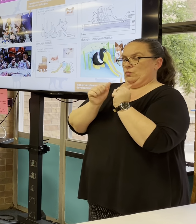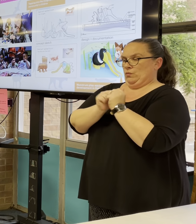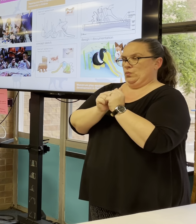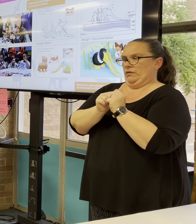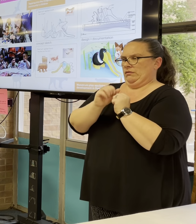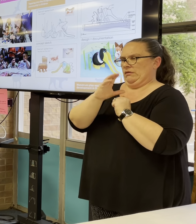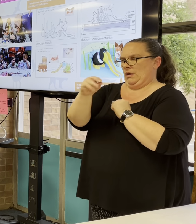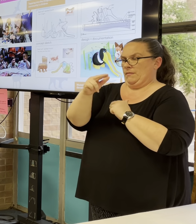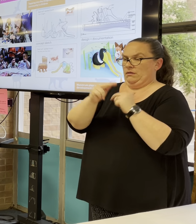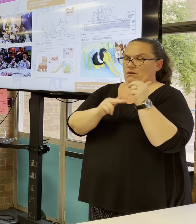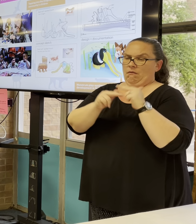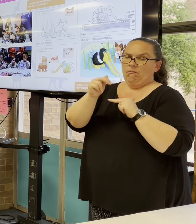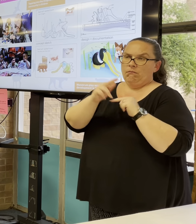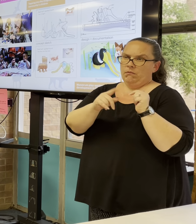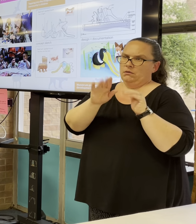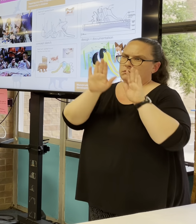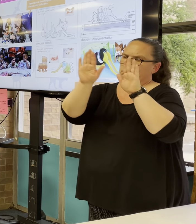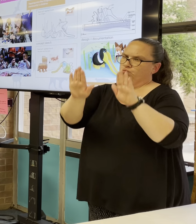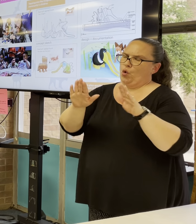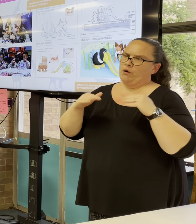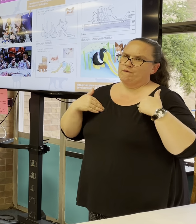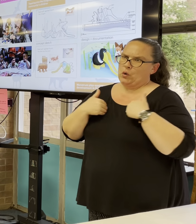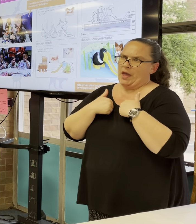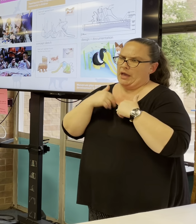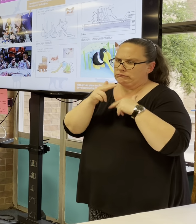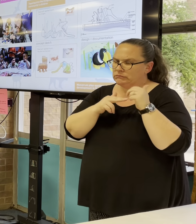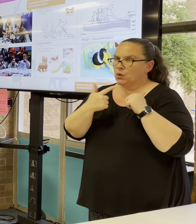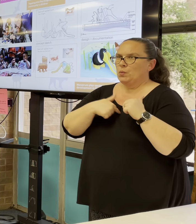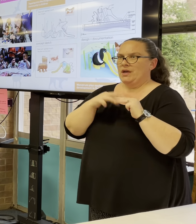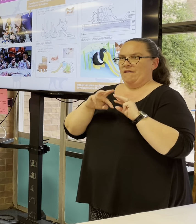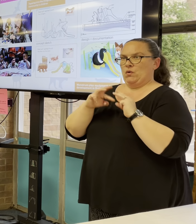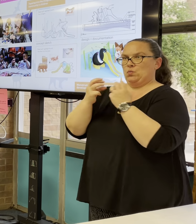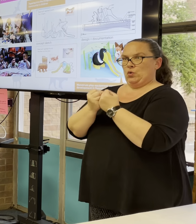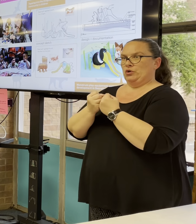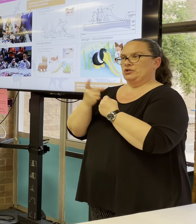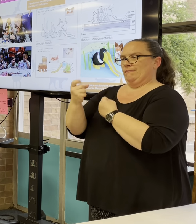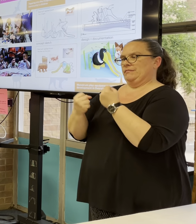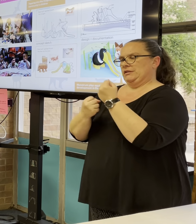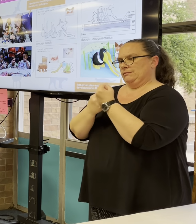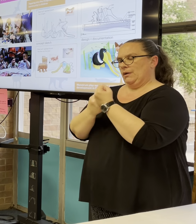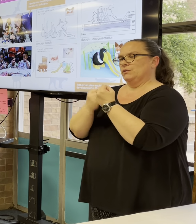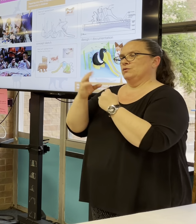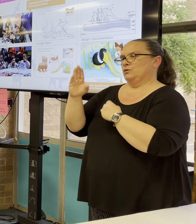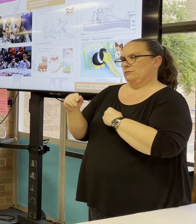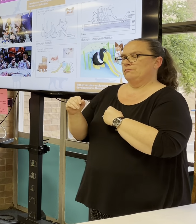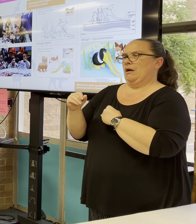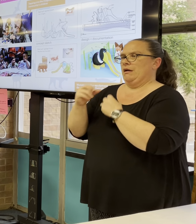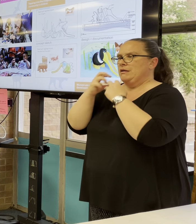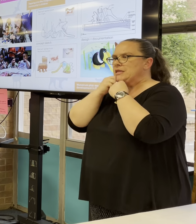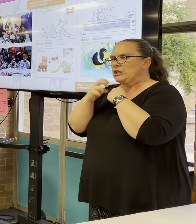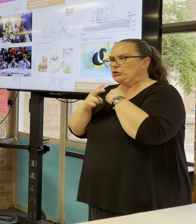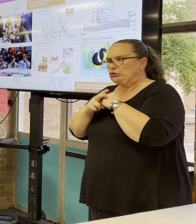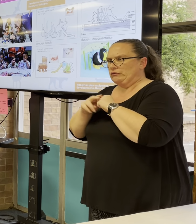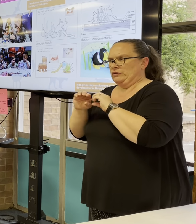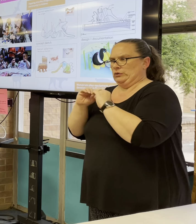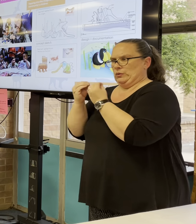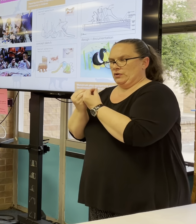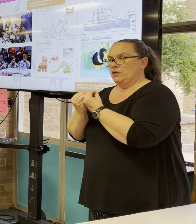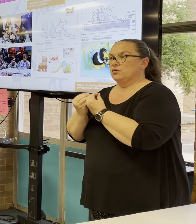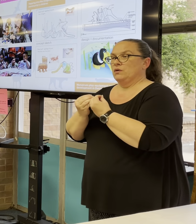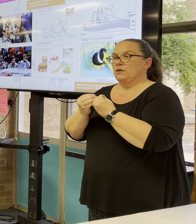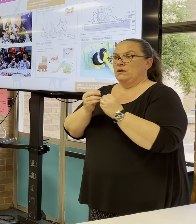that builds these wonderful animals. And we do a workshop that would be sponsored by the Conservancy. People and the children